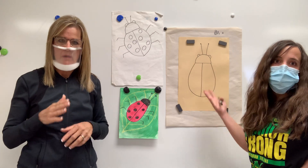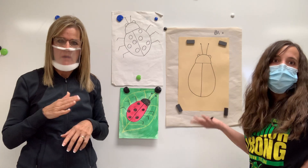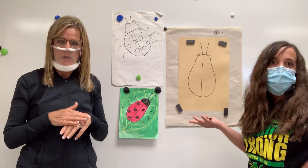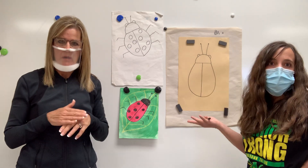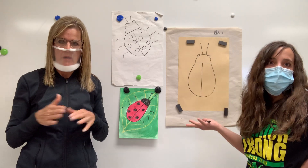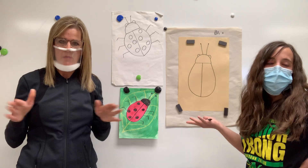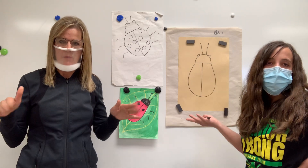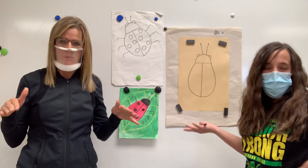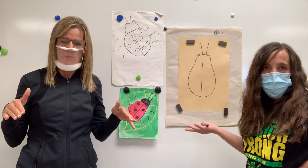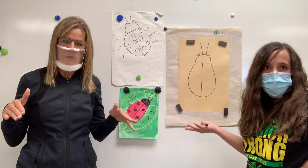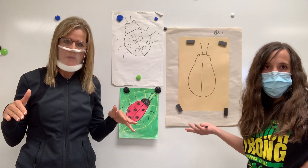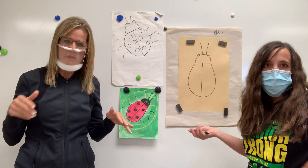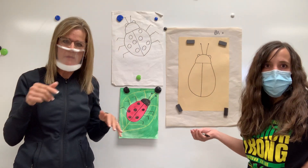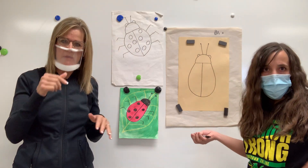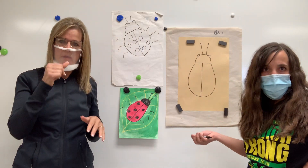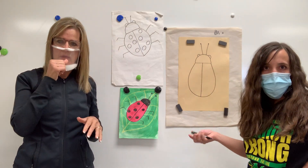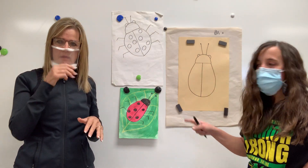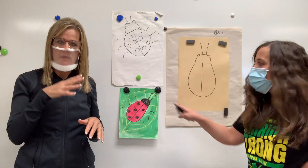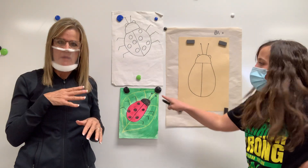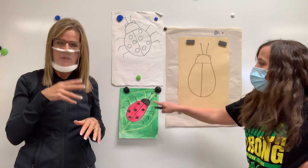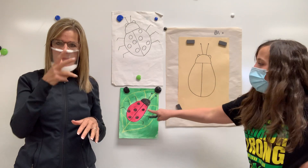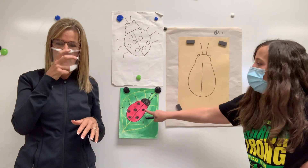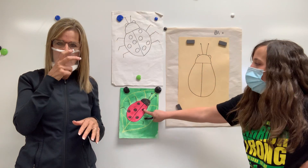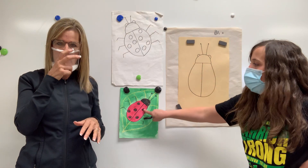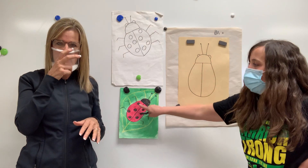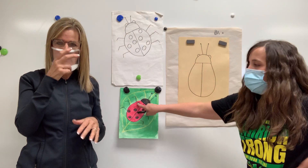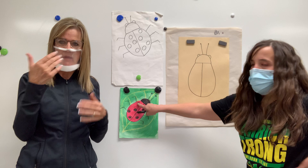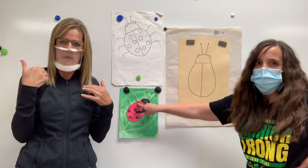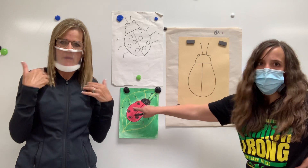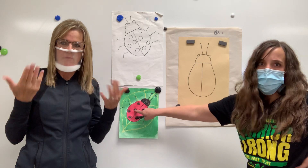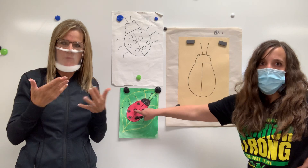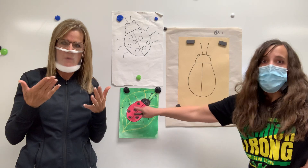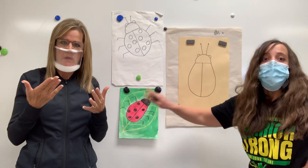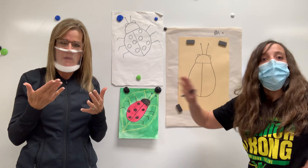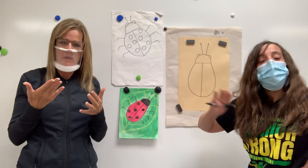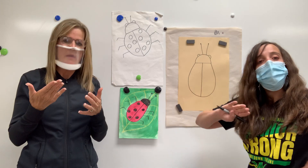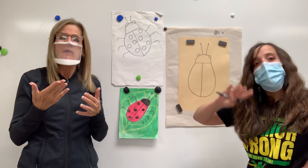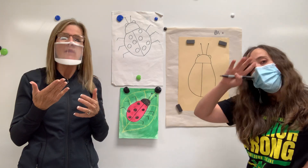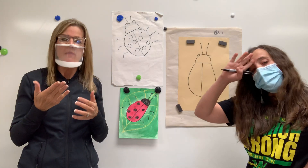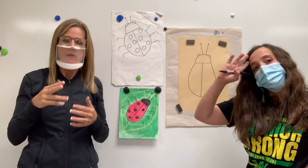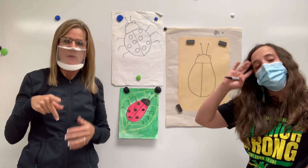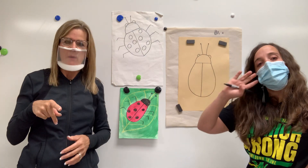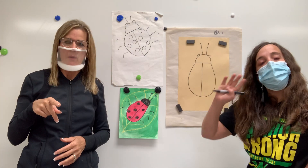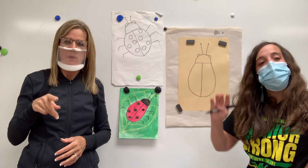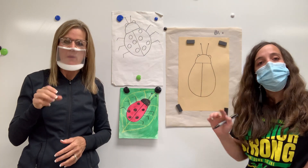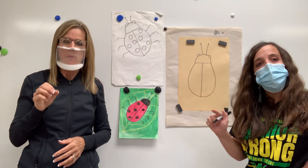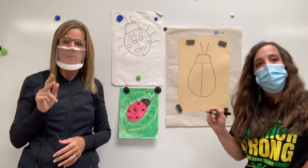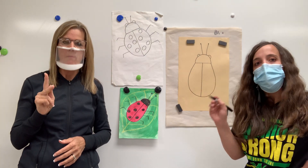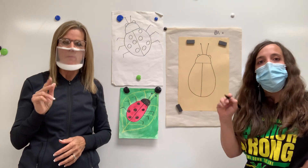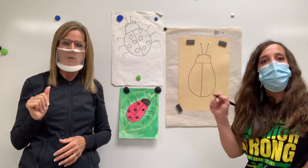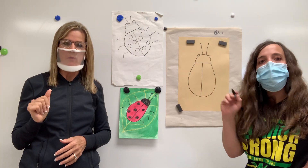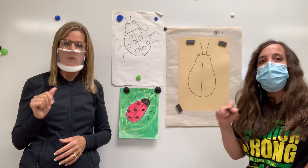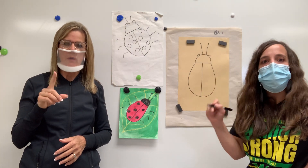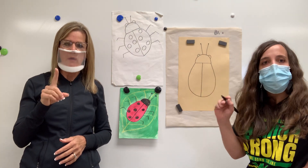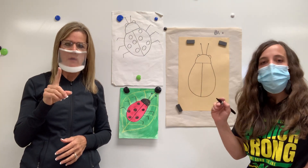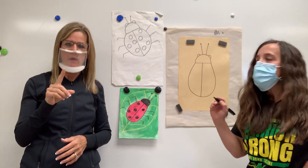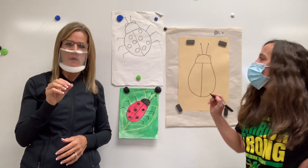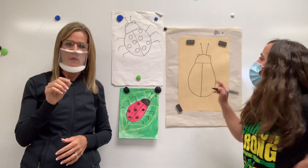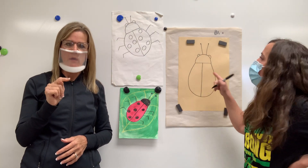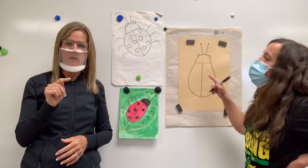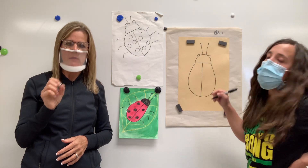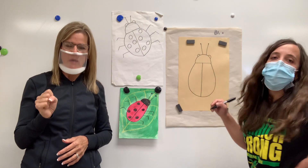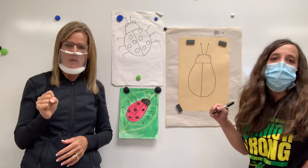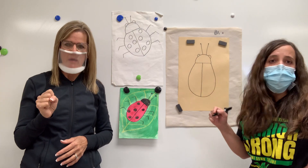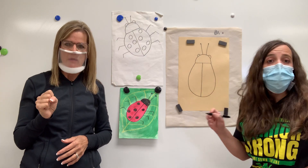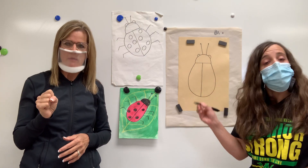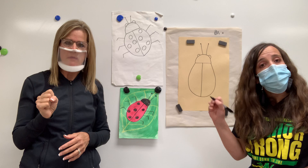the wings, ladybugs are famous for their what? For their polka dots. We are not gonna do with pencil, we're not gonna fill it in.